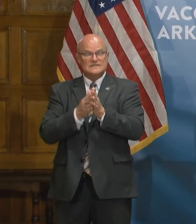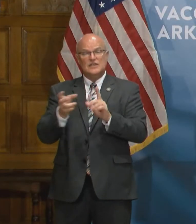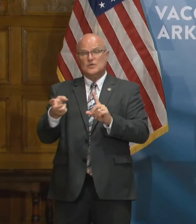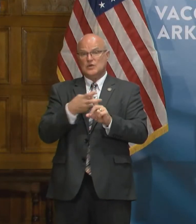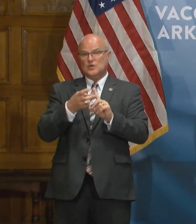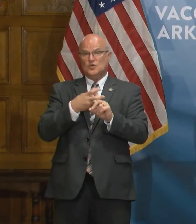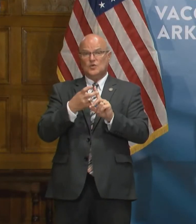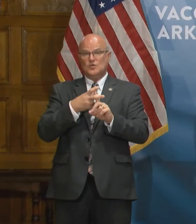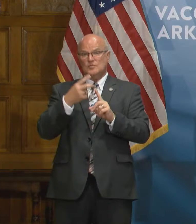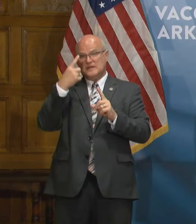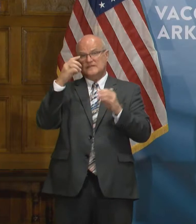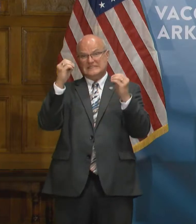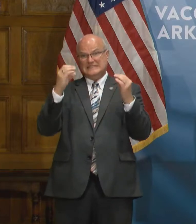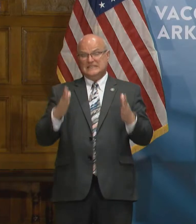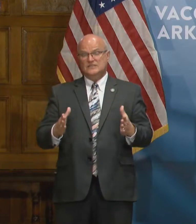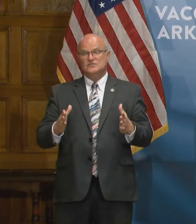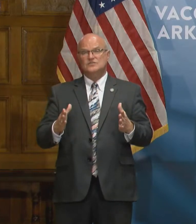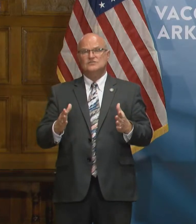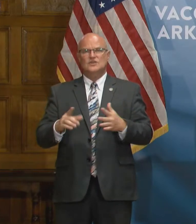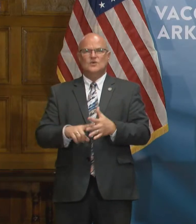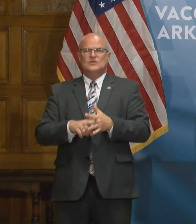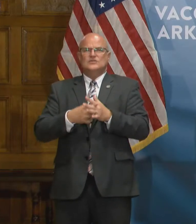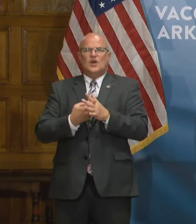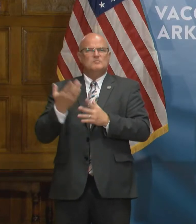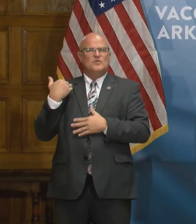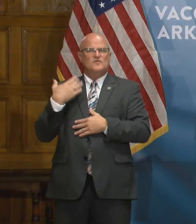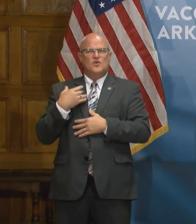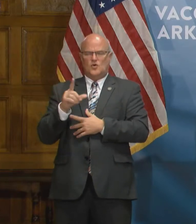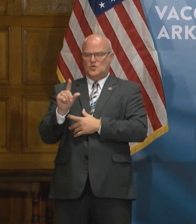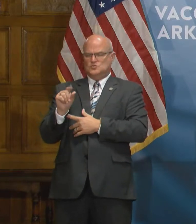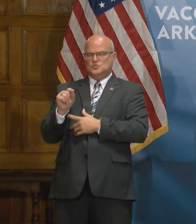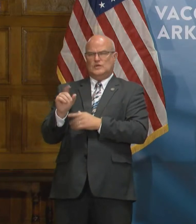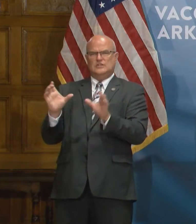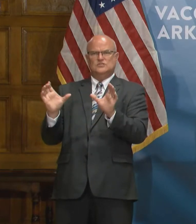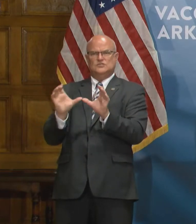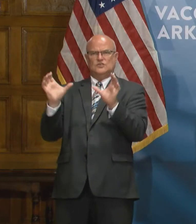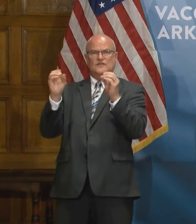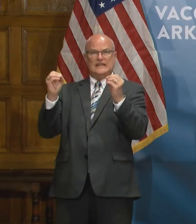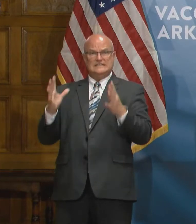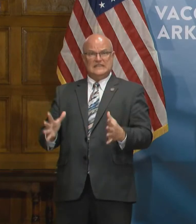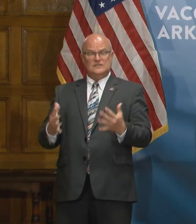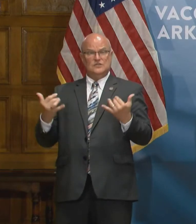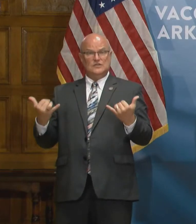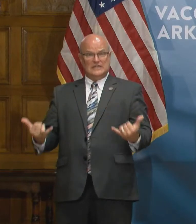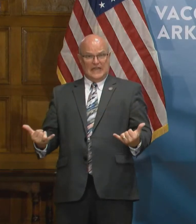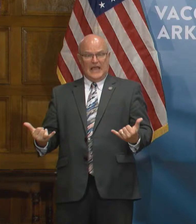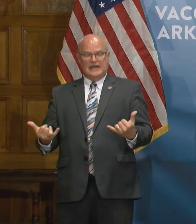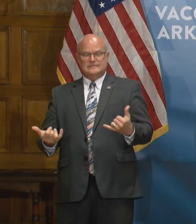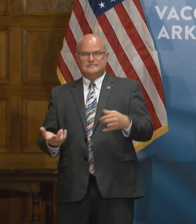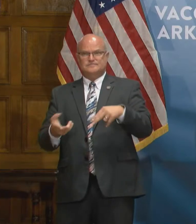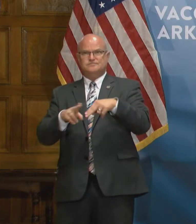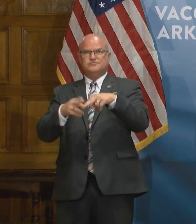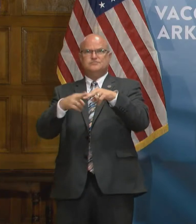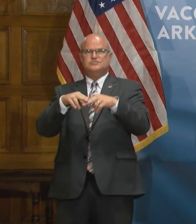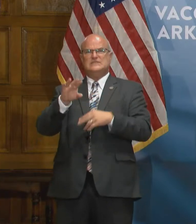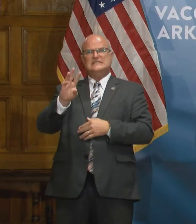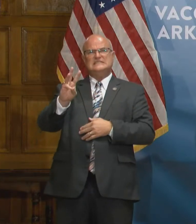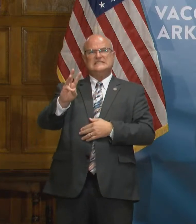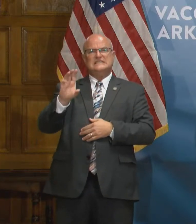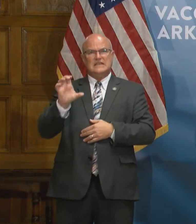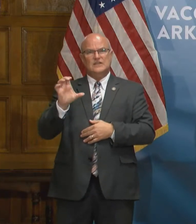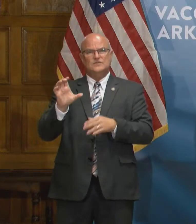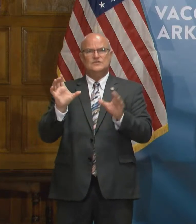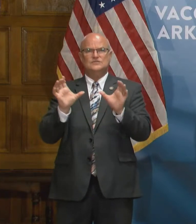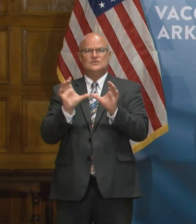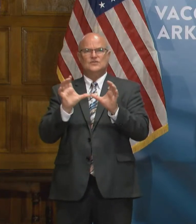of teachers, where we started out with 20 certified teachers, and now we have close to 600